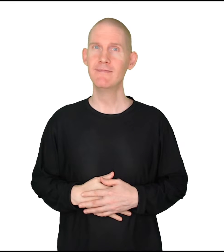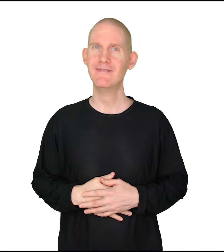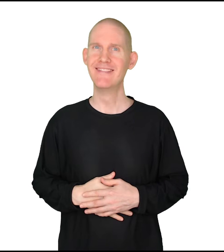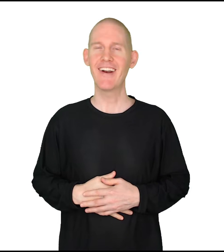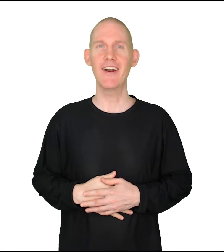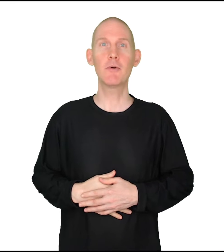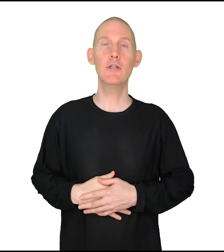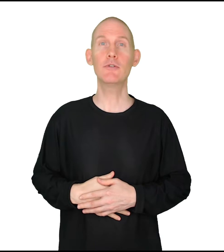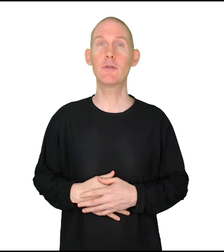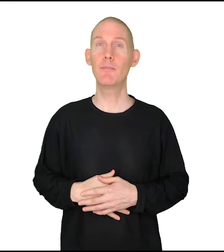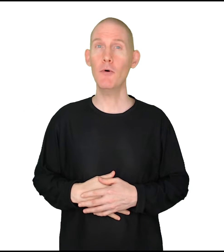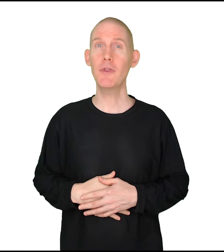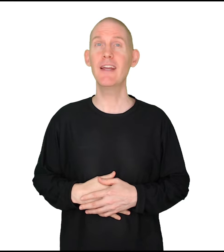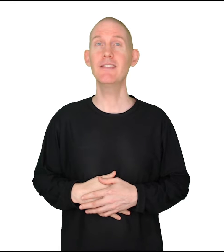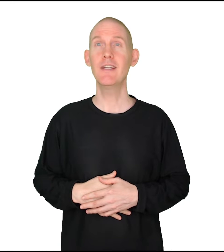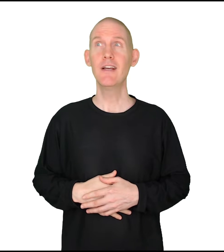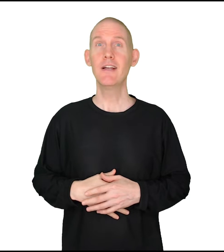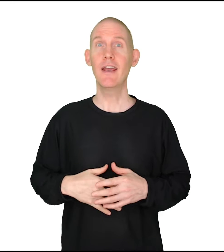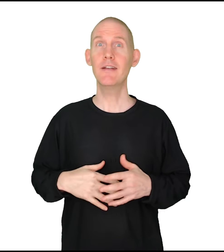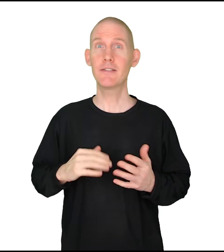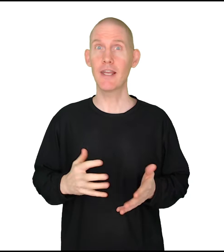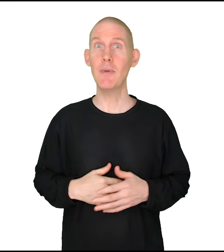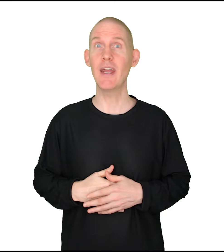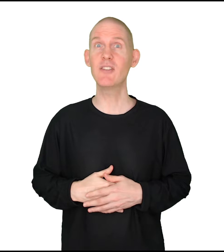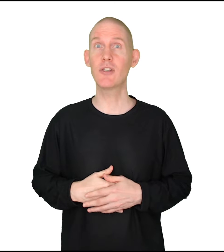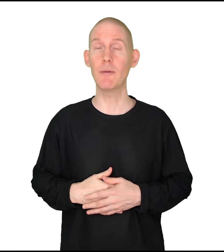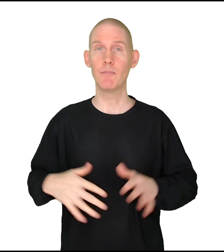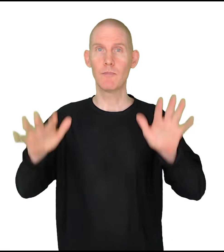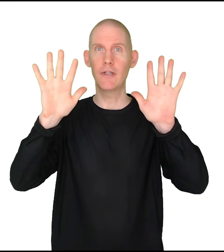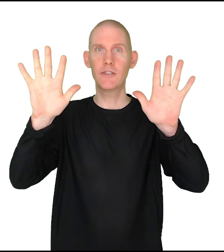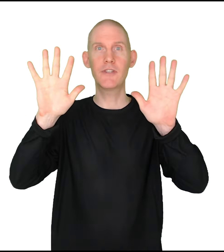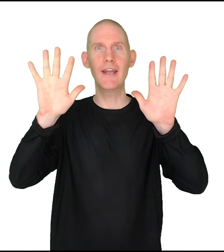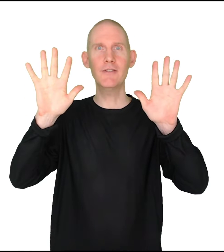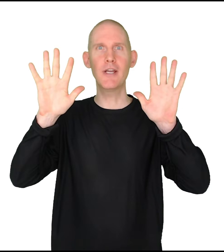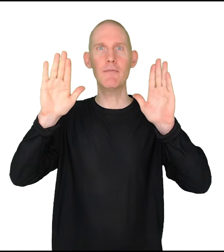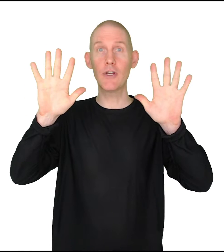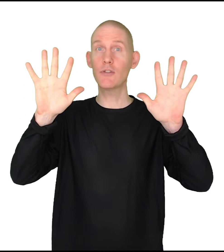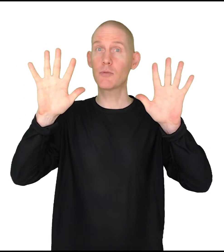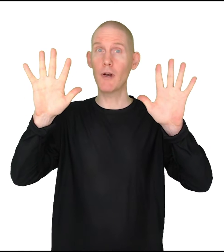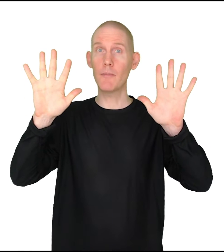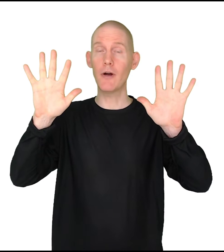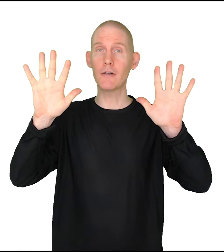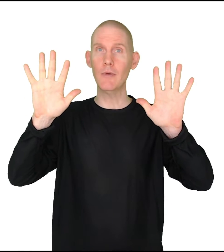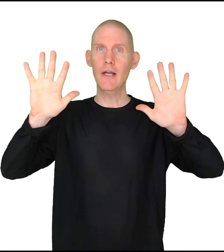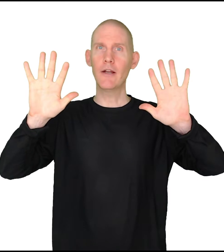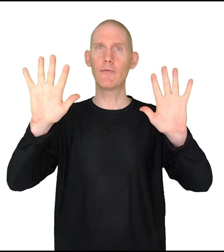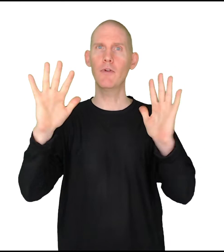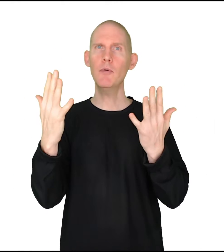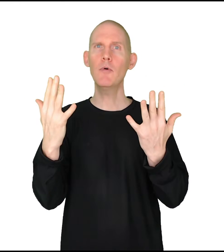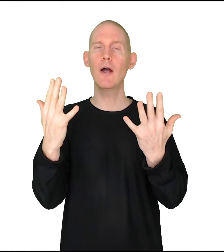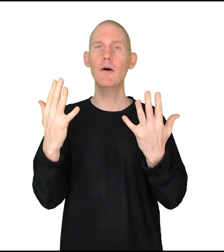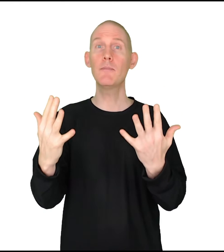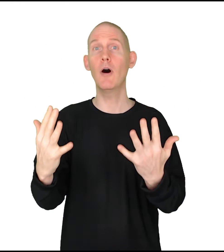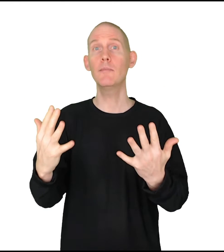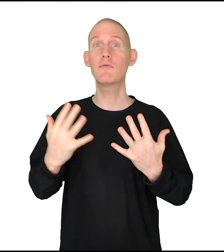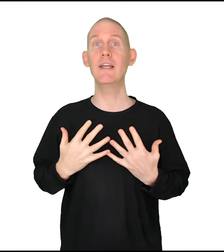All right, we're going to use both hands and the same hand shape. This is the hand shape, fingers spread apart. Now flip them around, palms facing